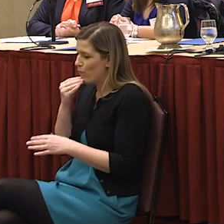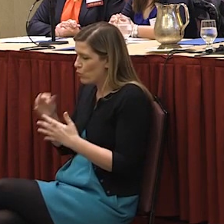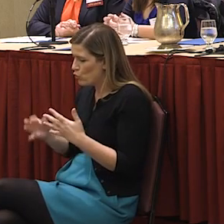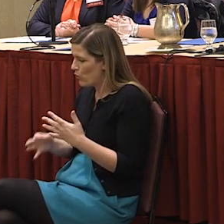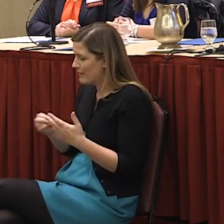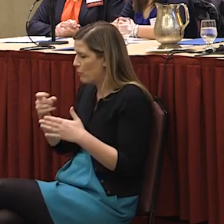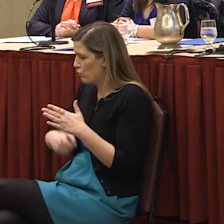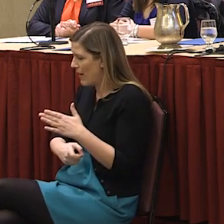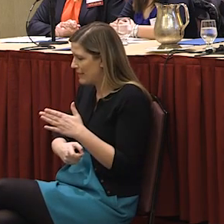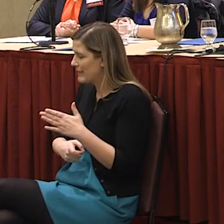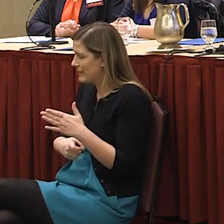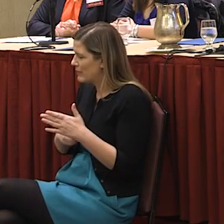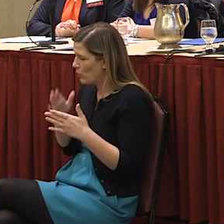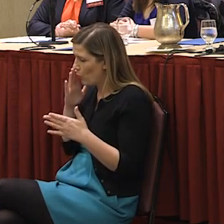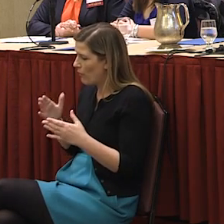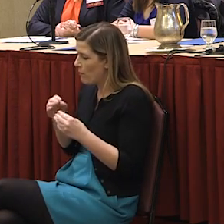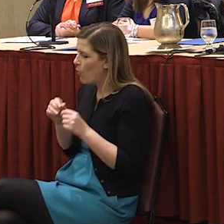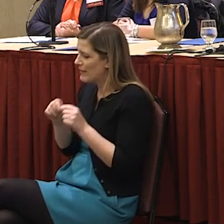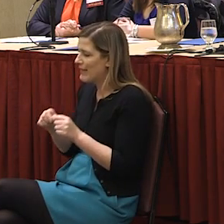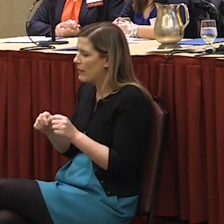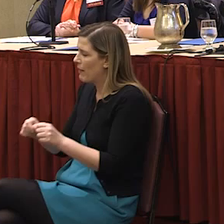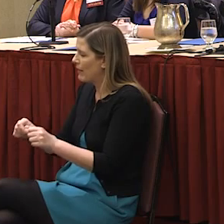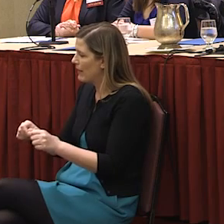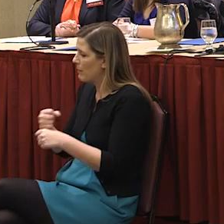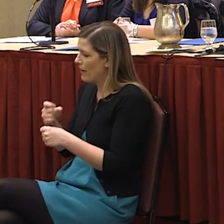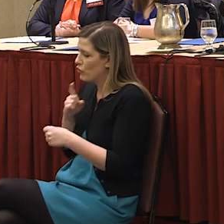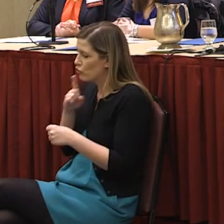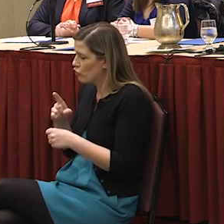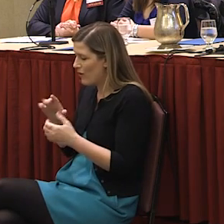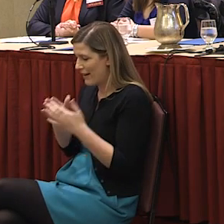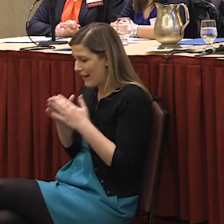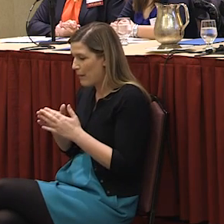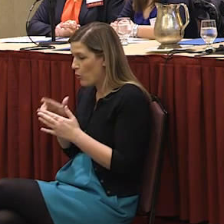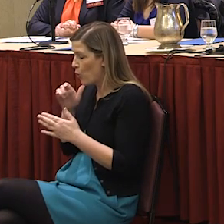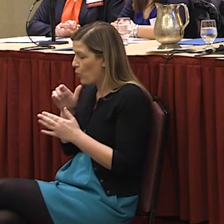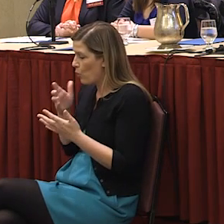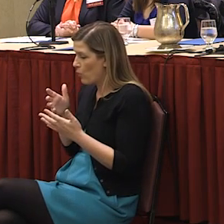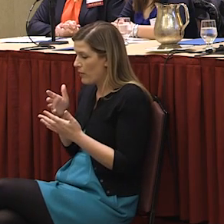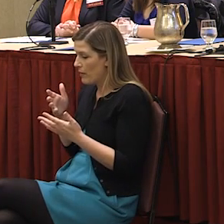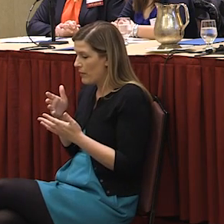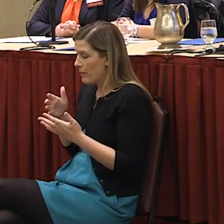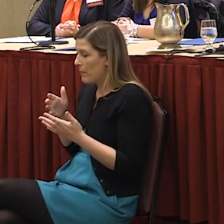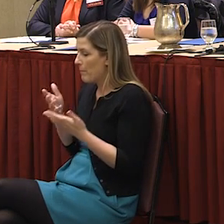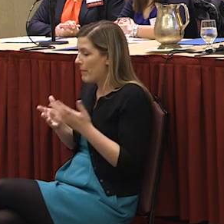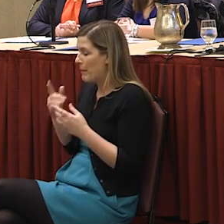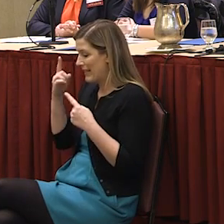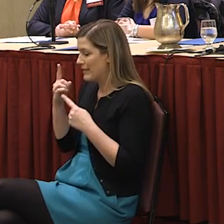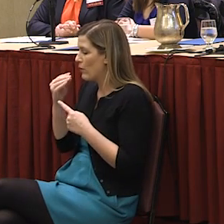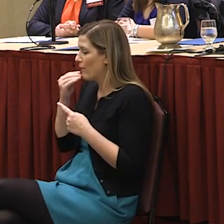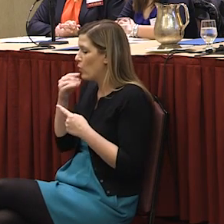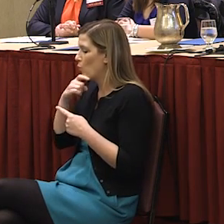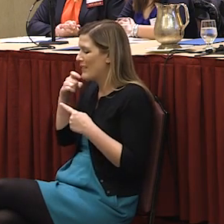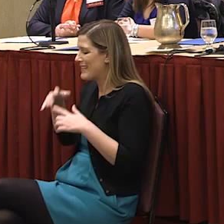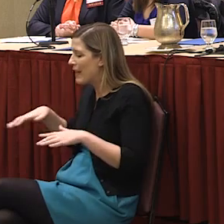policies and things like that, so we can kind of have more sustainability and making sure that the neighborhoods that might be considered food deserts also have access to